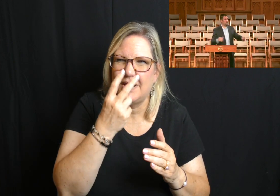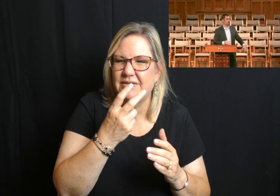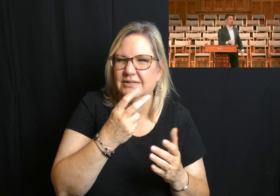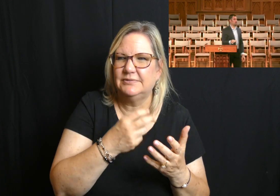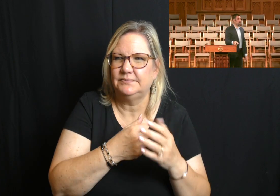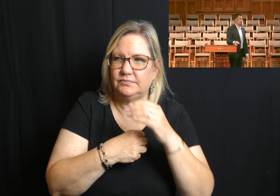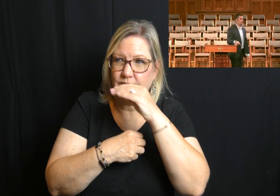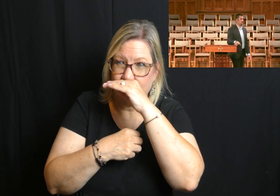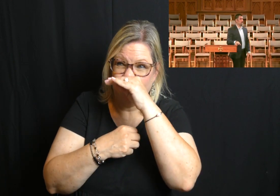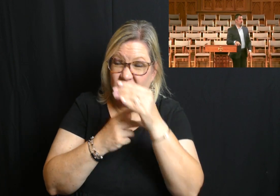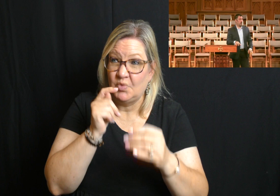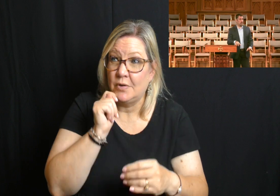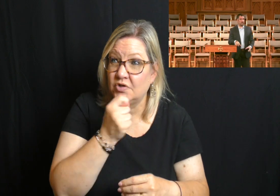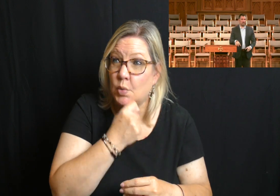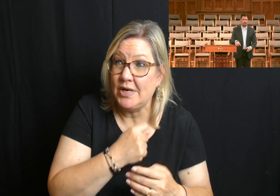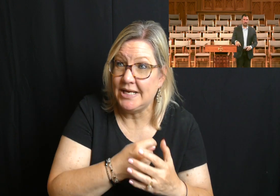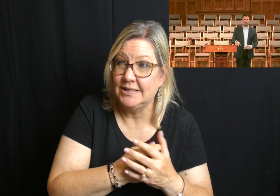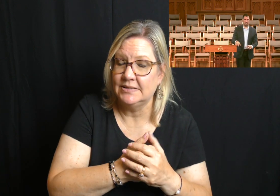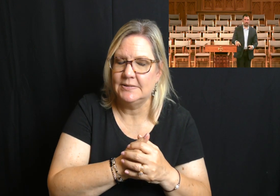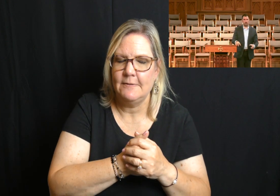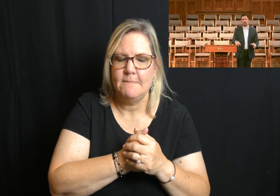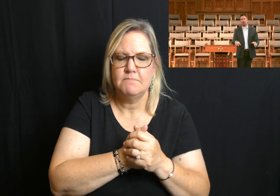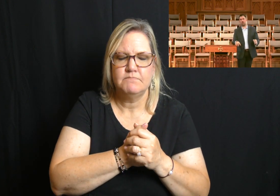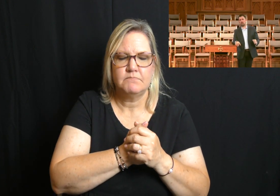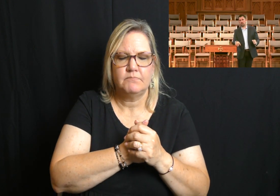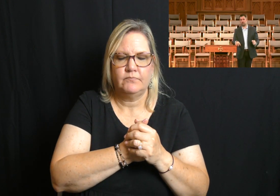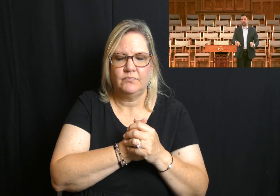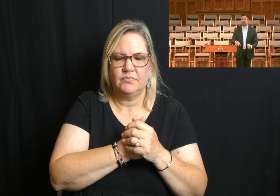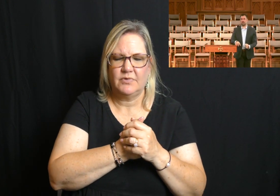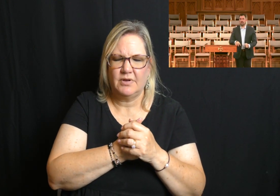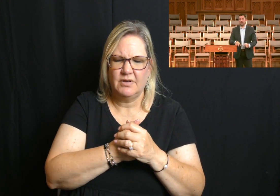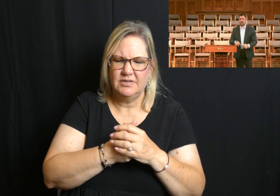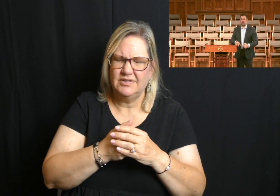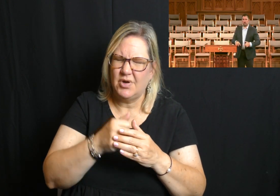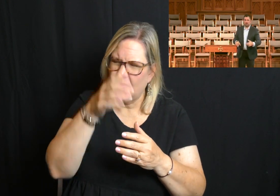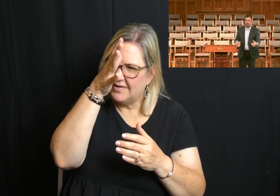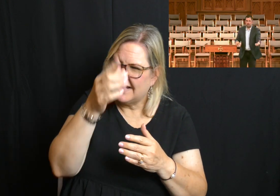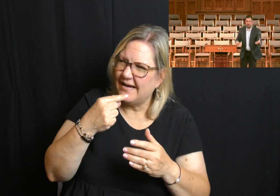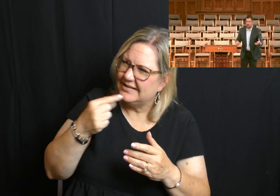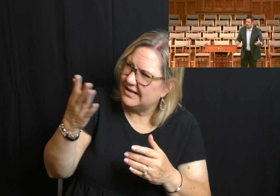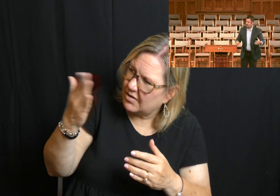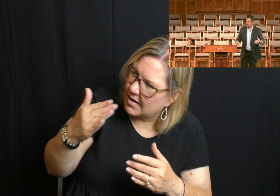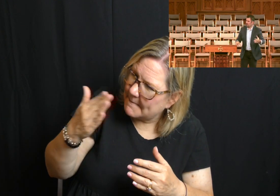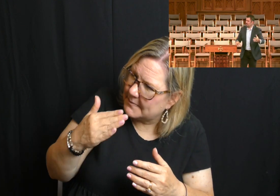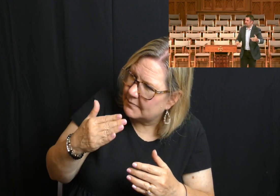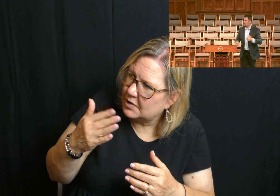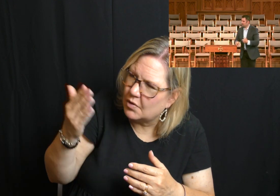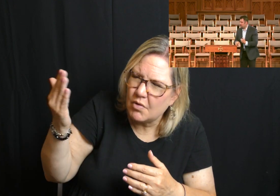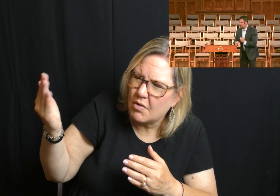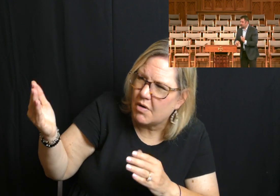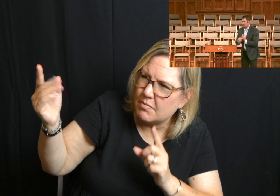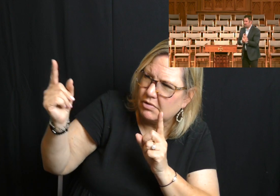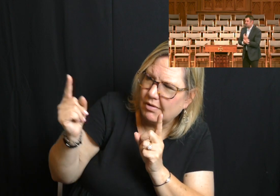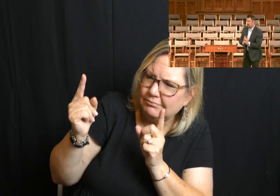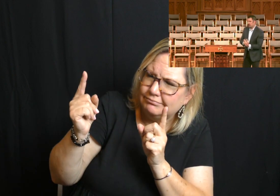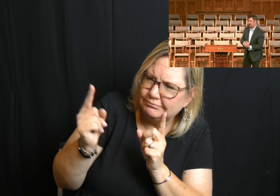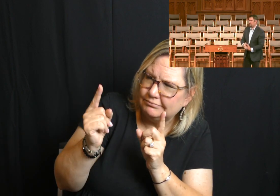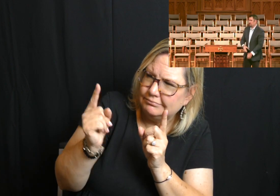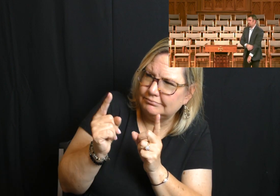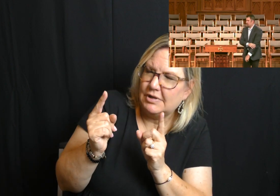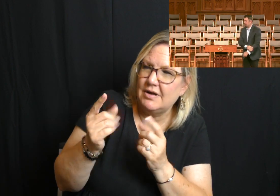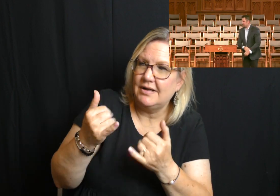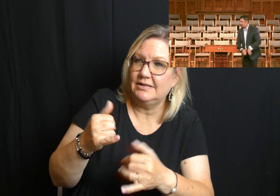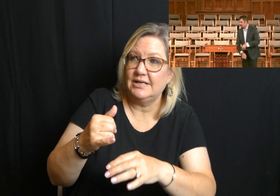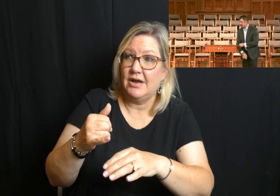miss this. They're twins. And the dad's like, well, come closer. Let me give you a kiss. And he comes closer, and now he's wearing